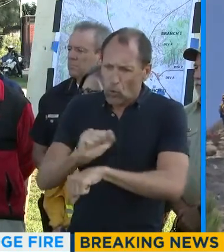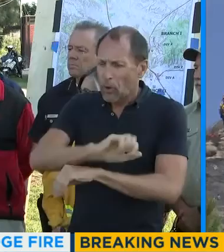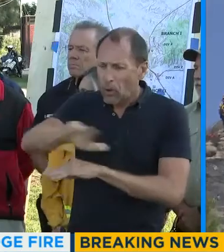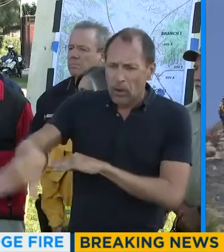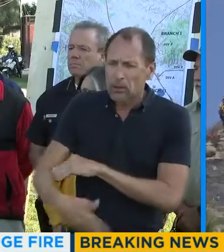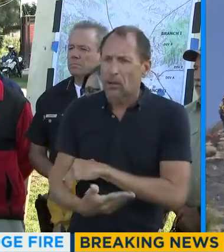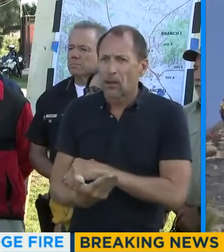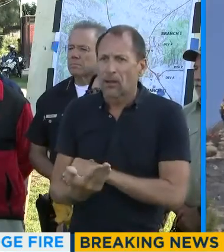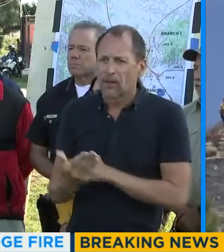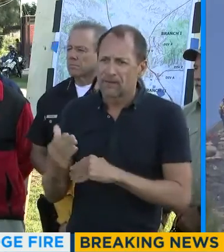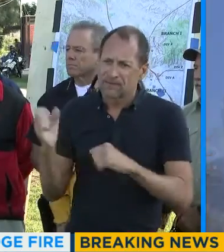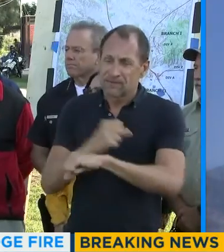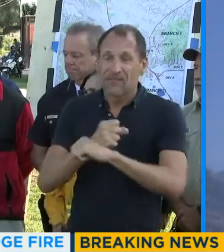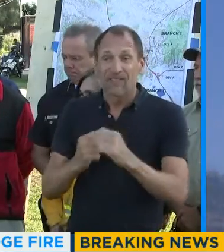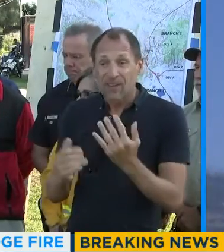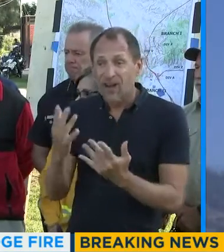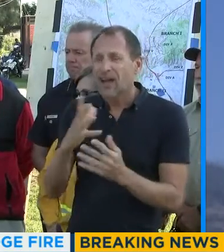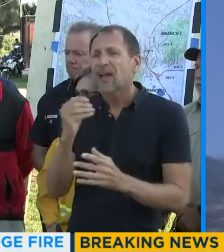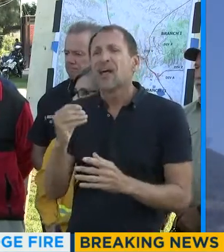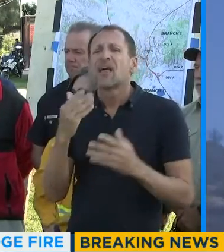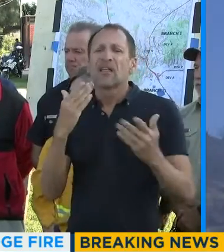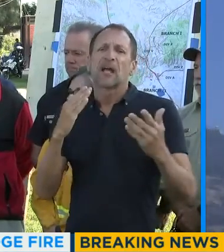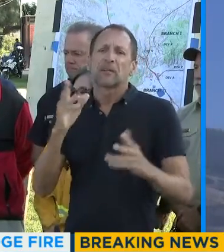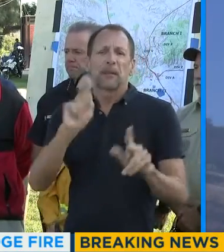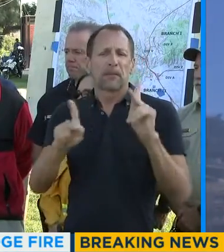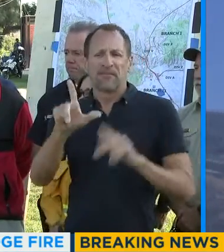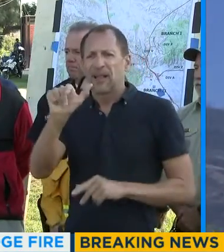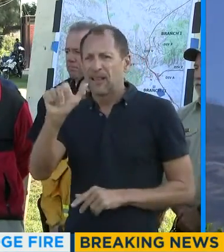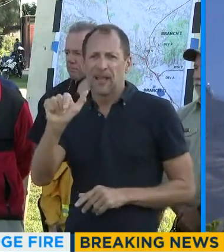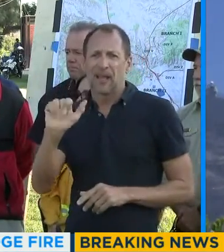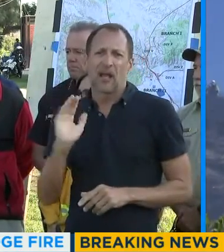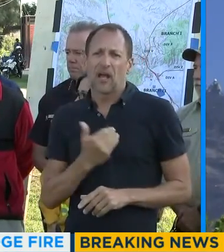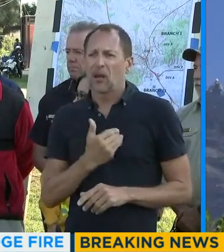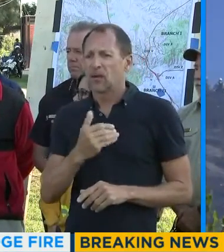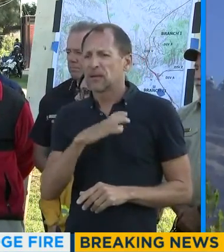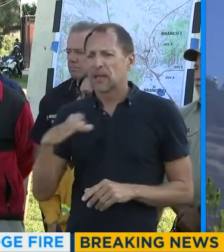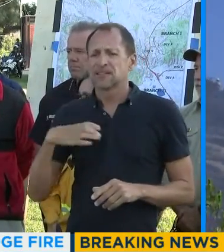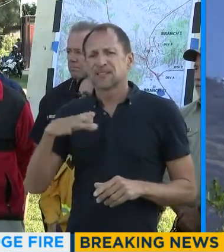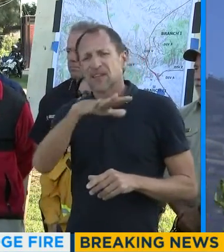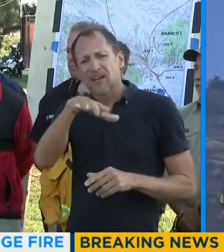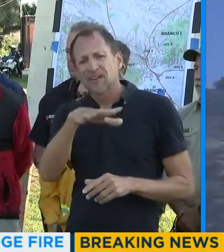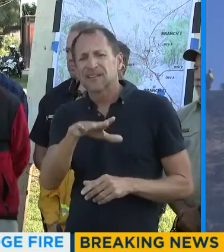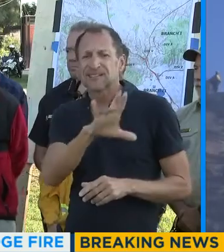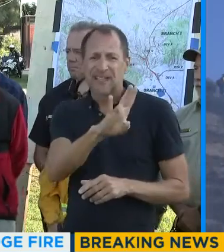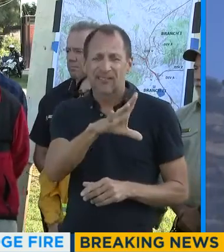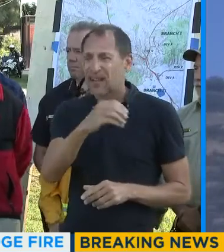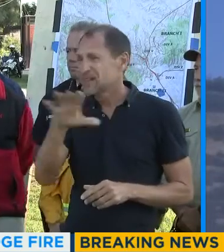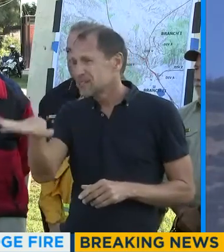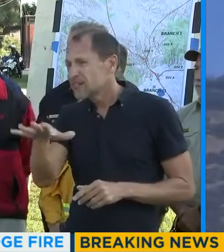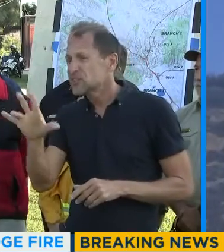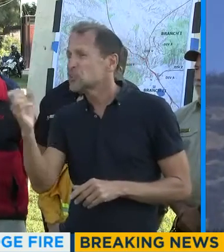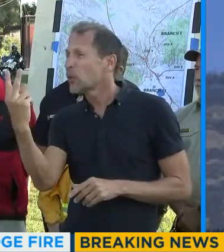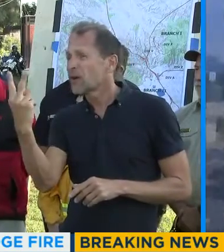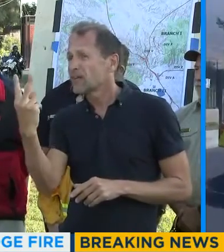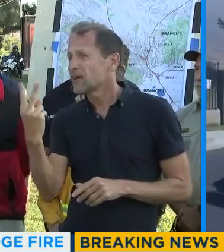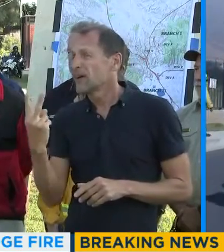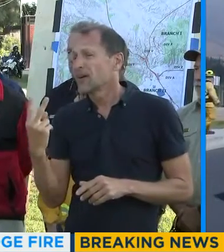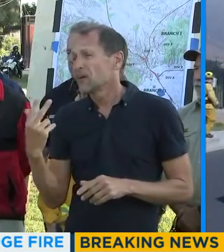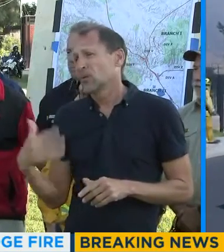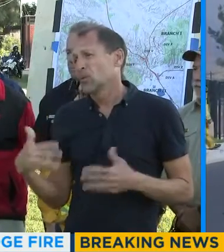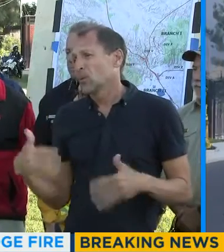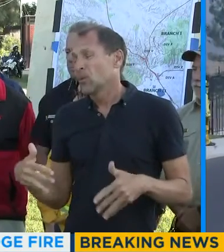thank the residents of Council District 7 and Council District 12, because when the call went out to evacuate our